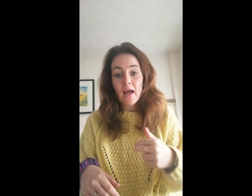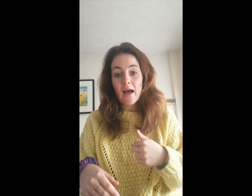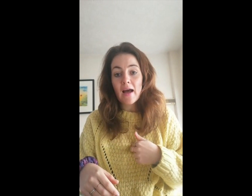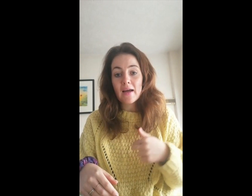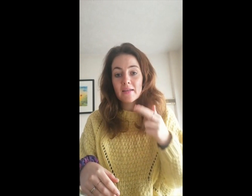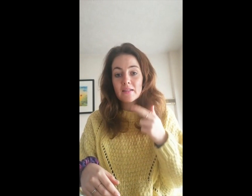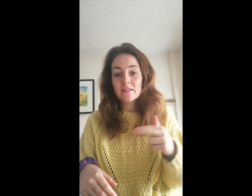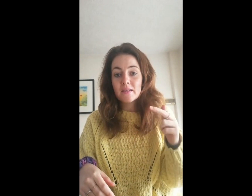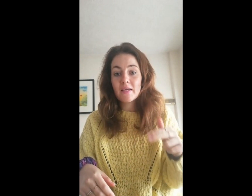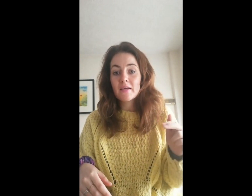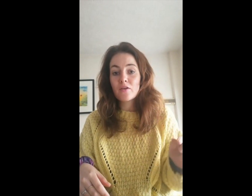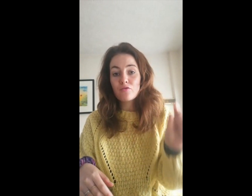blue. I can